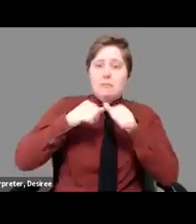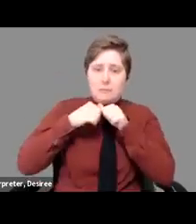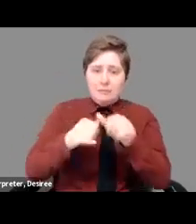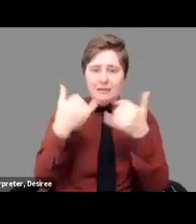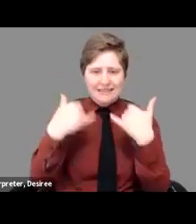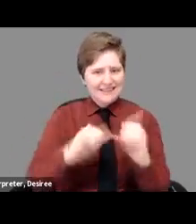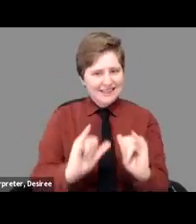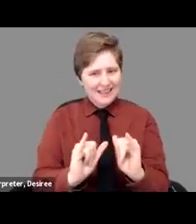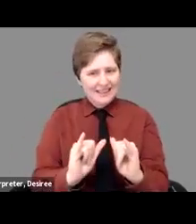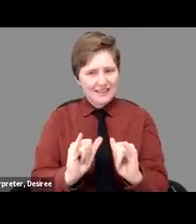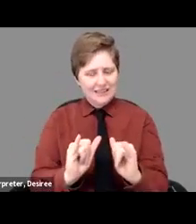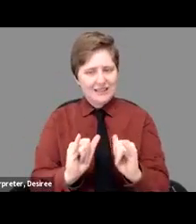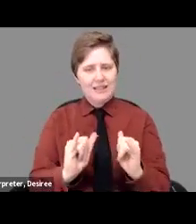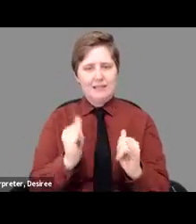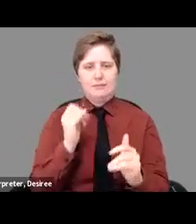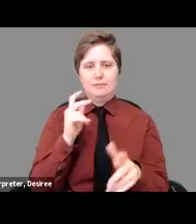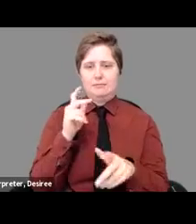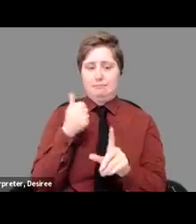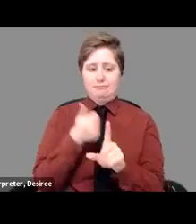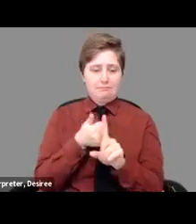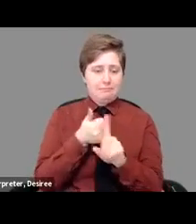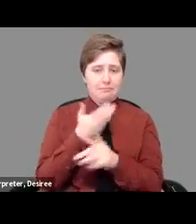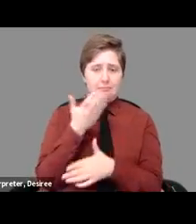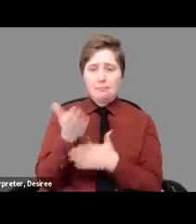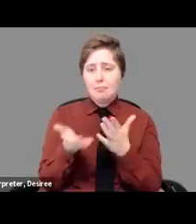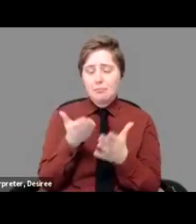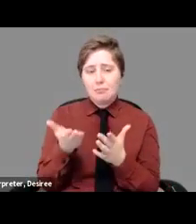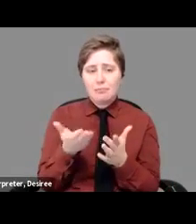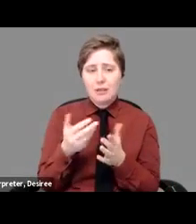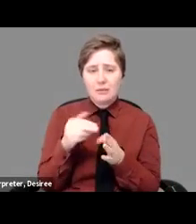issues, and people who may have been on the